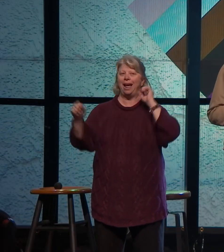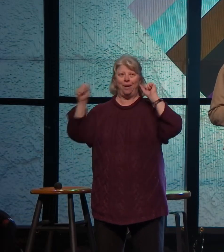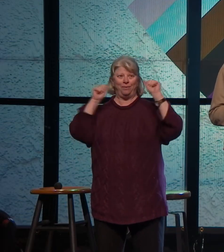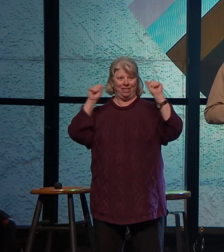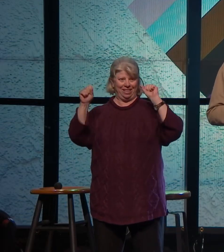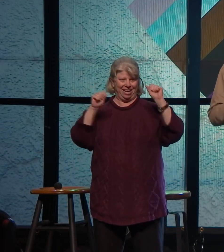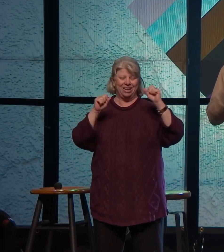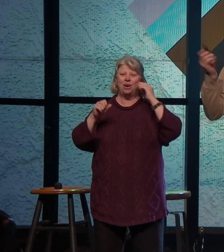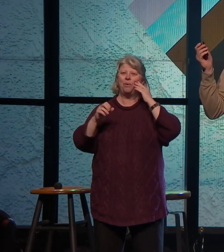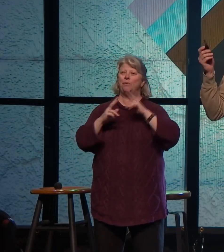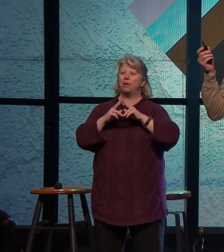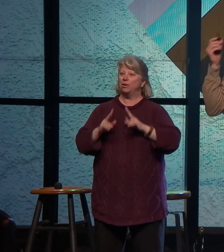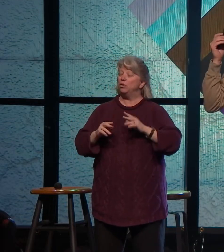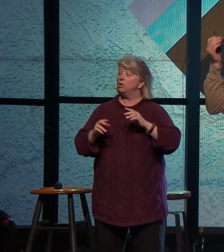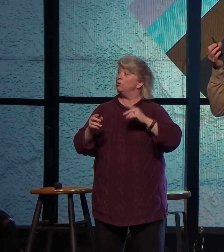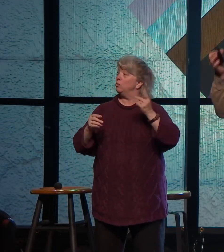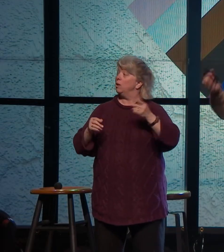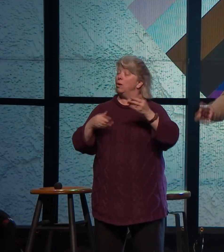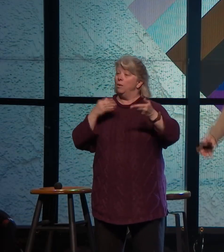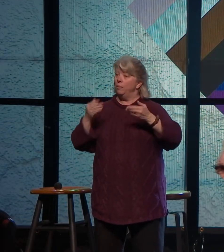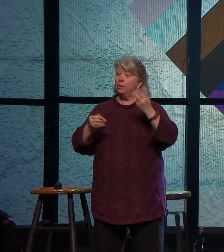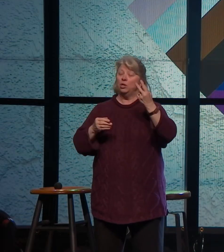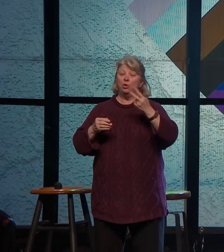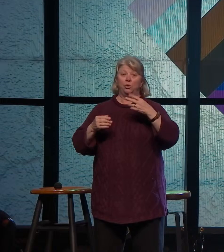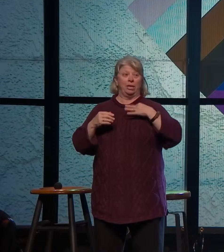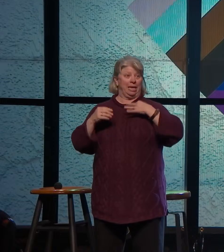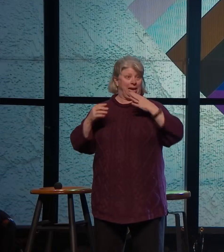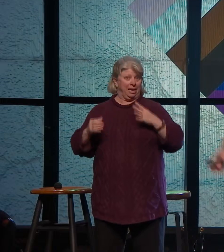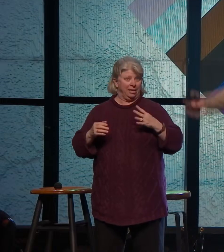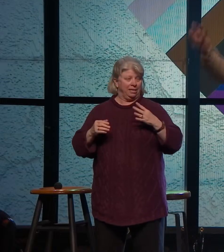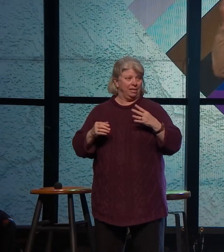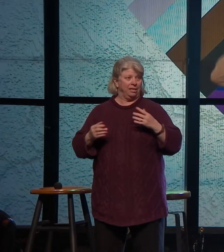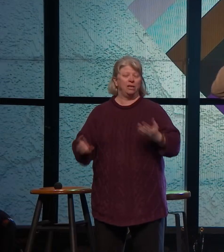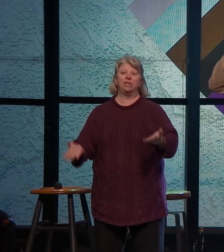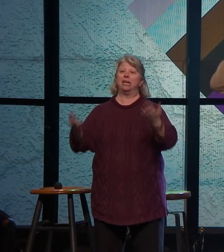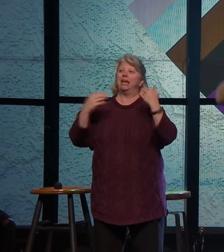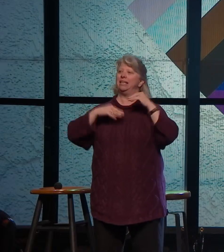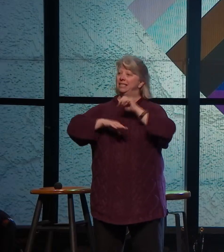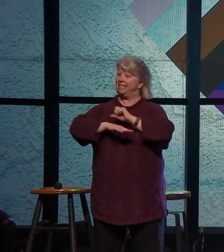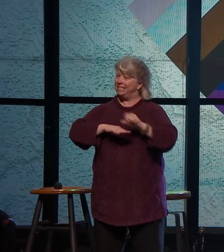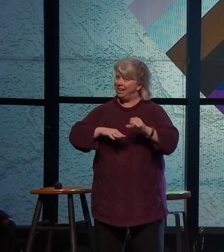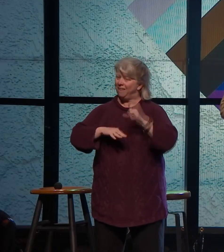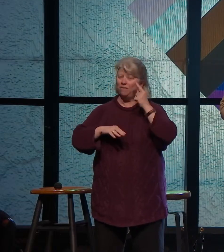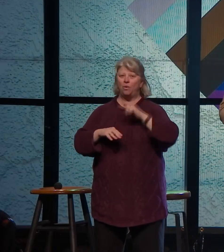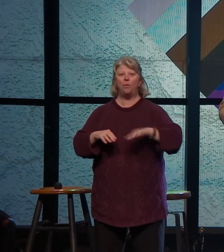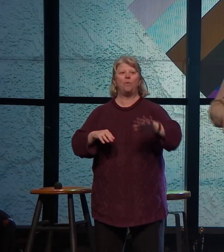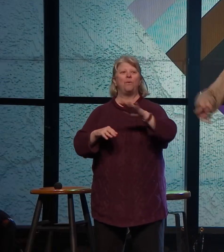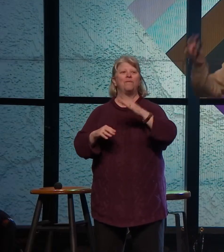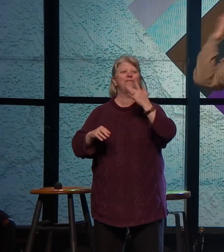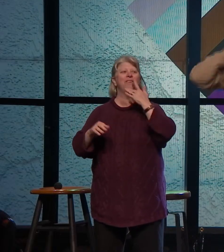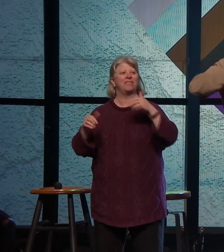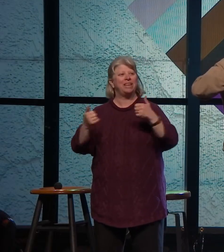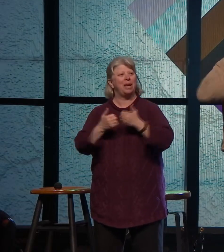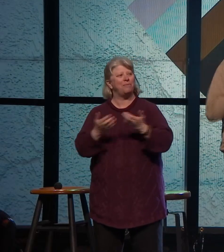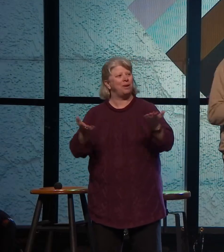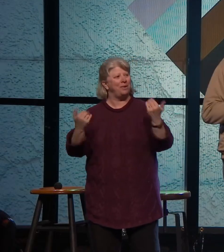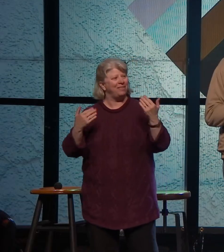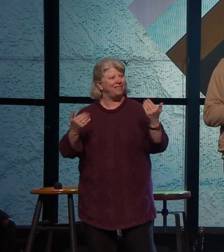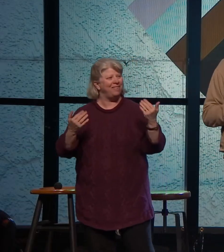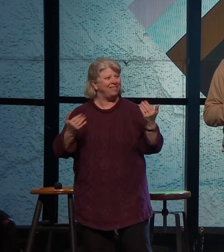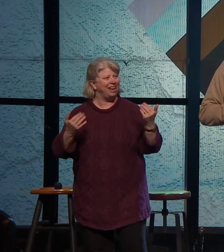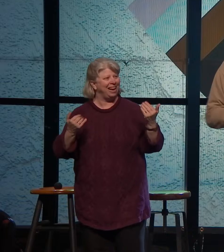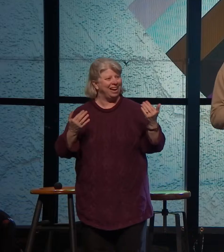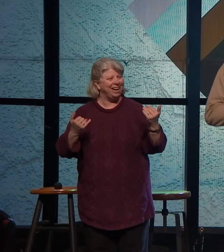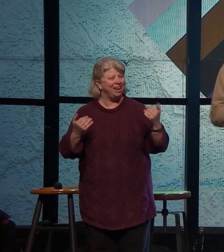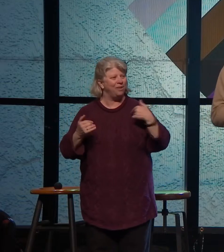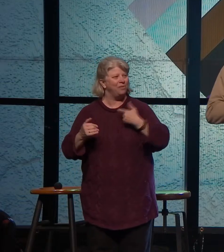loud. Know your partner. So would you do me a favor and welcome our 2 contestants to the stage for your favorite game. Come on down, come on down.